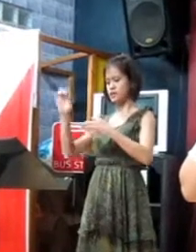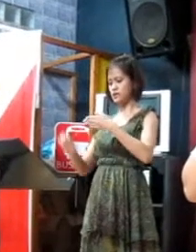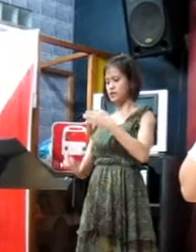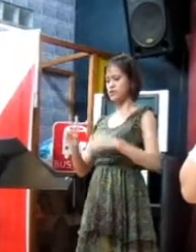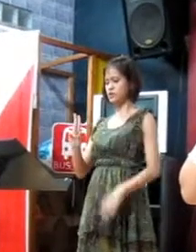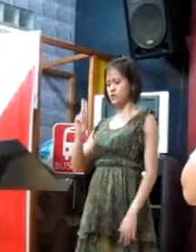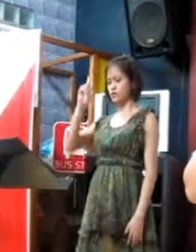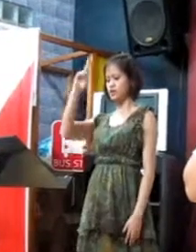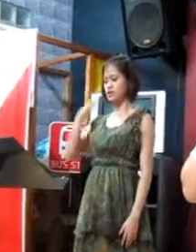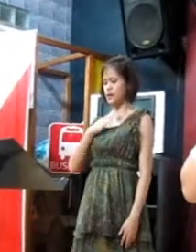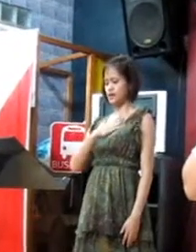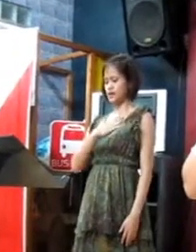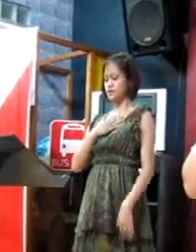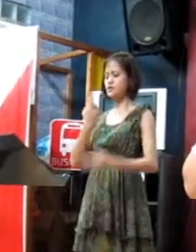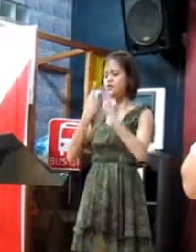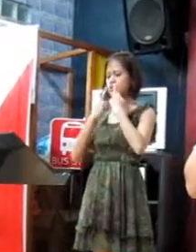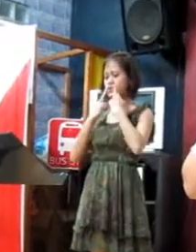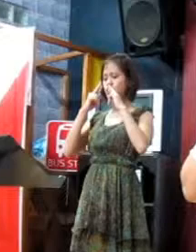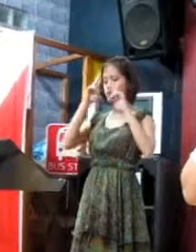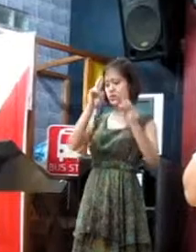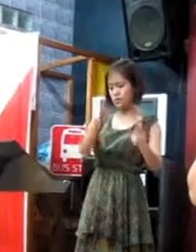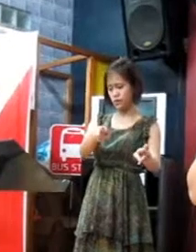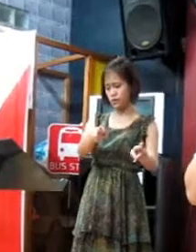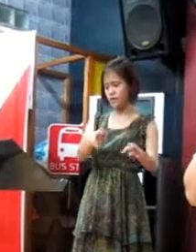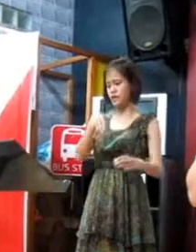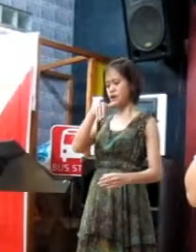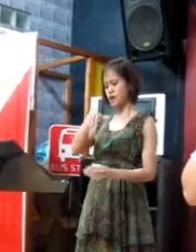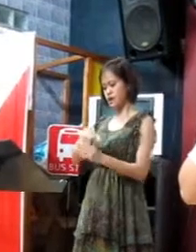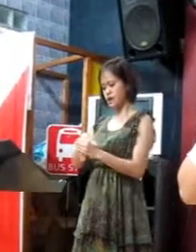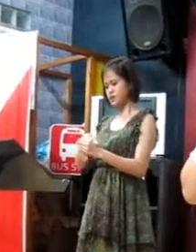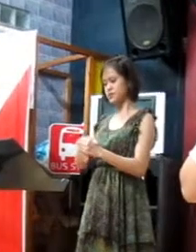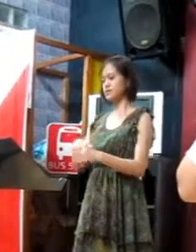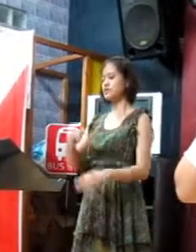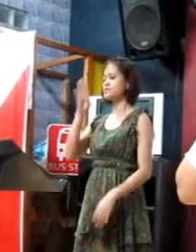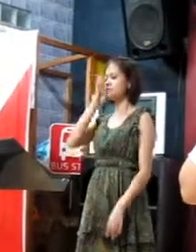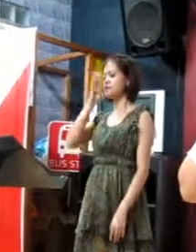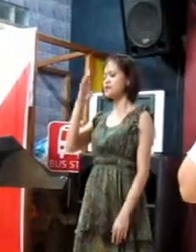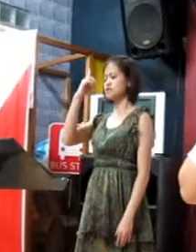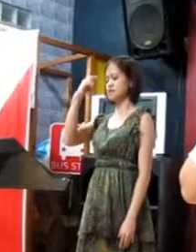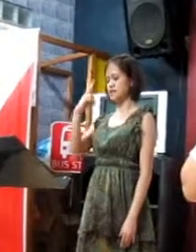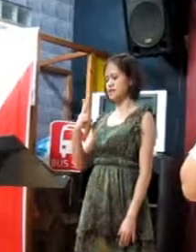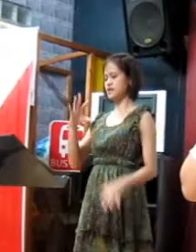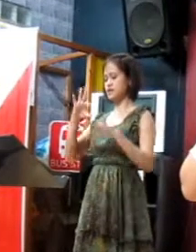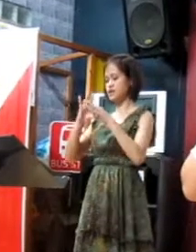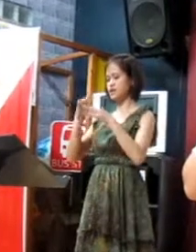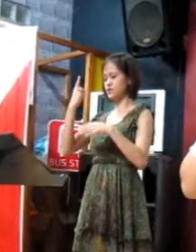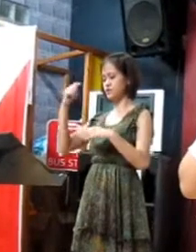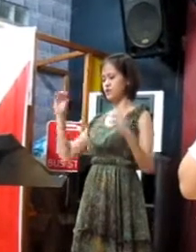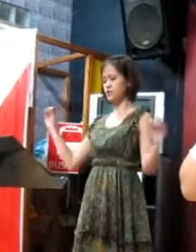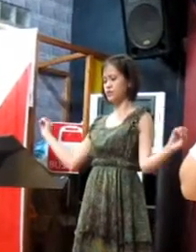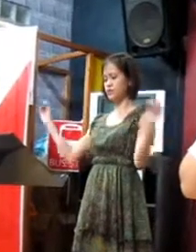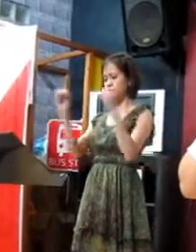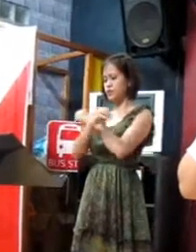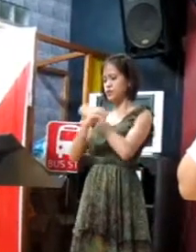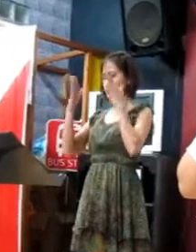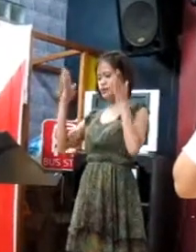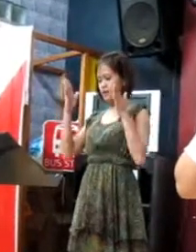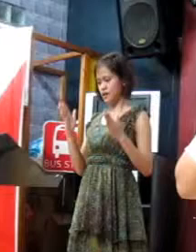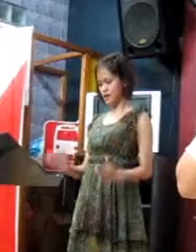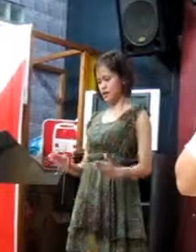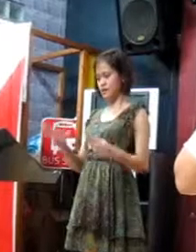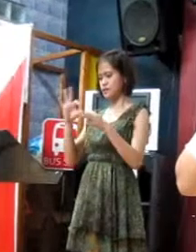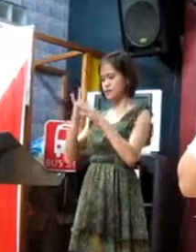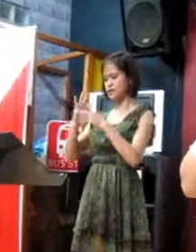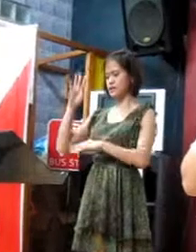Before I end up my response, in behalf of the officers